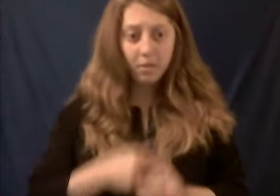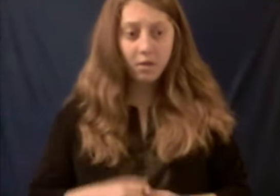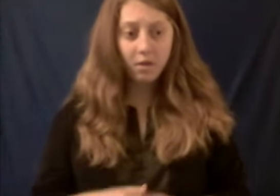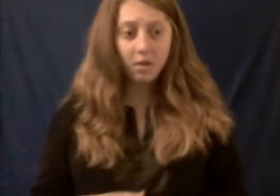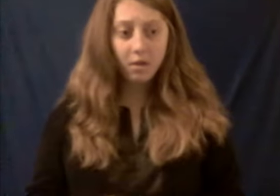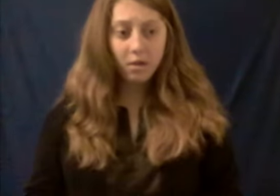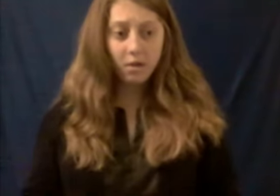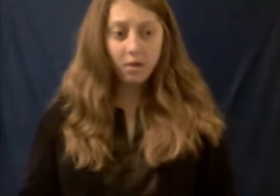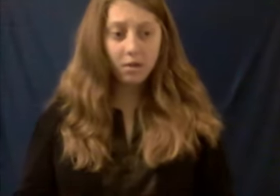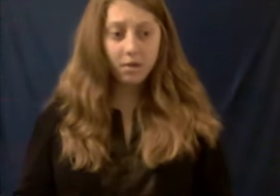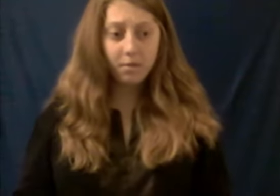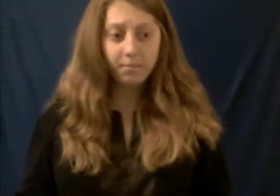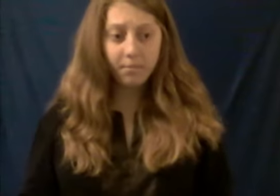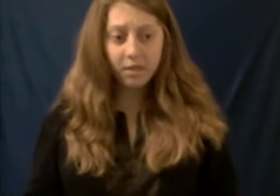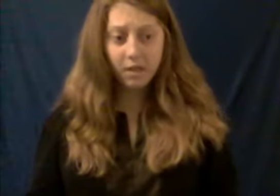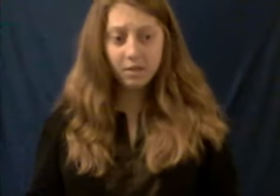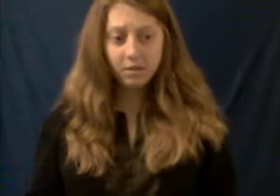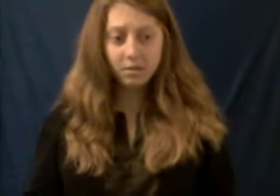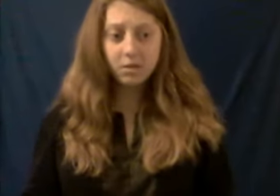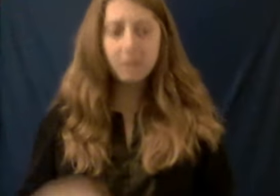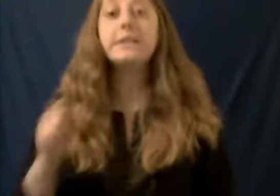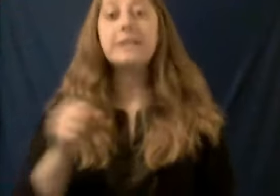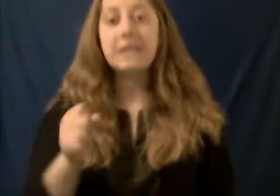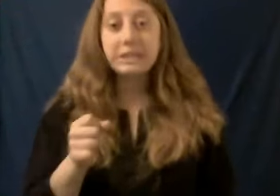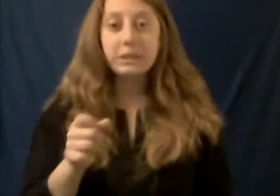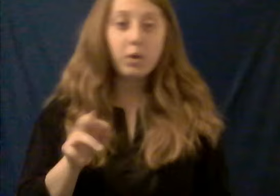Yes. Or Monthly,